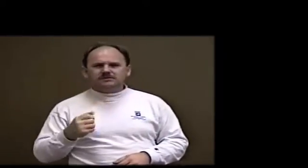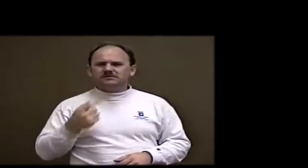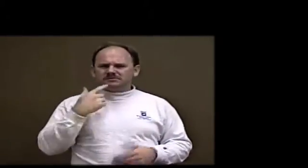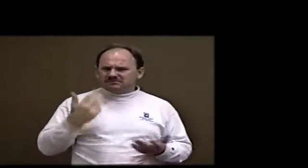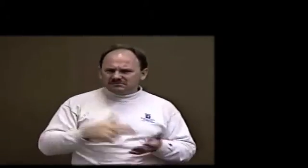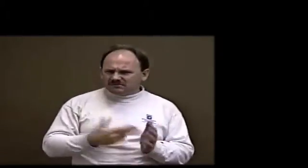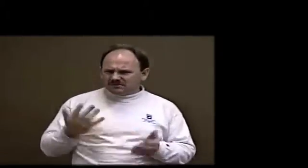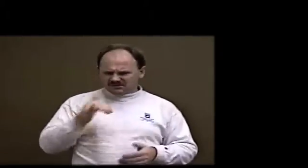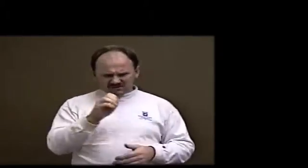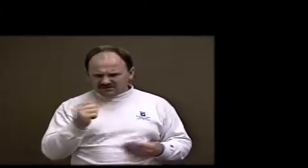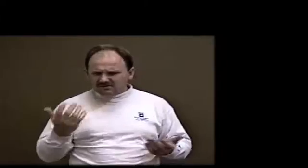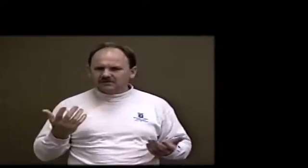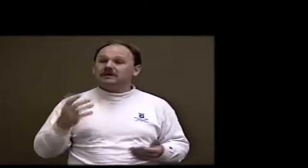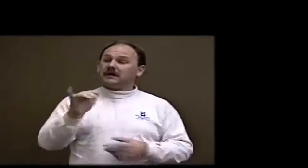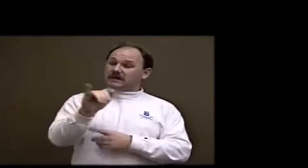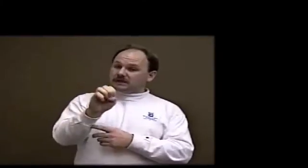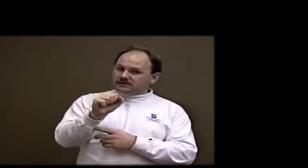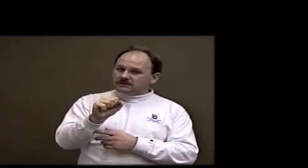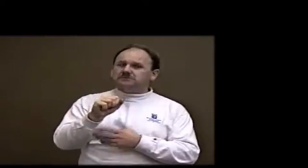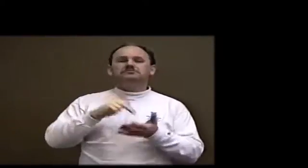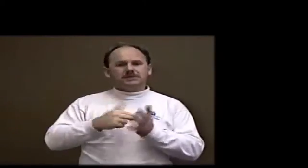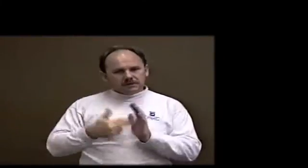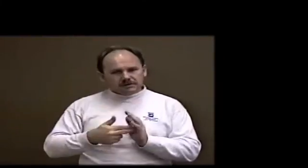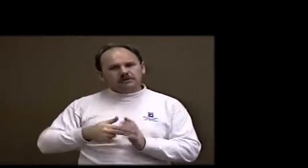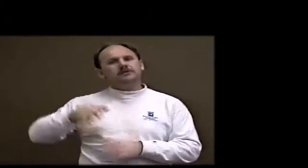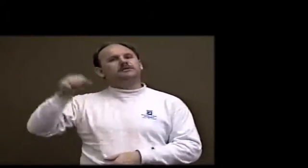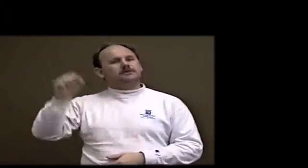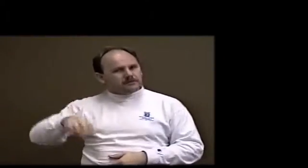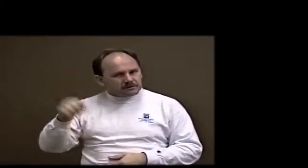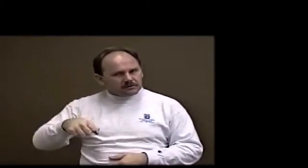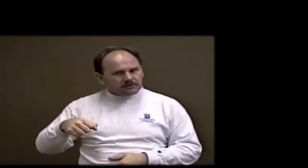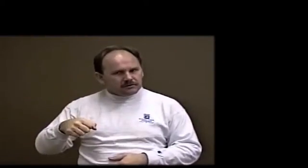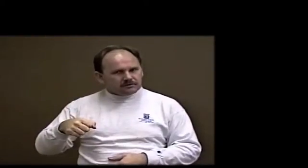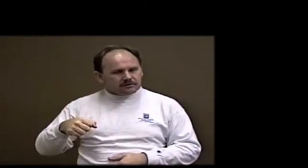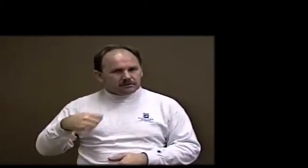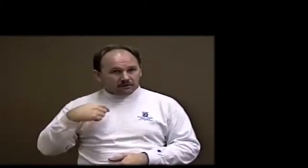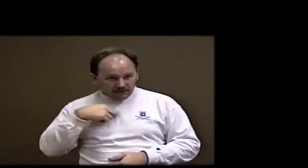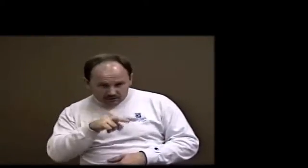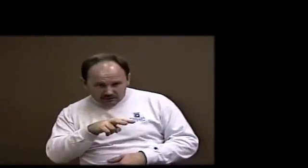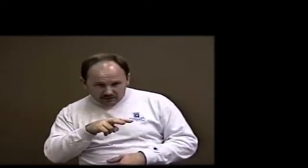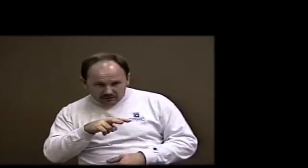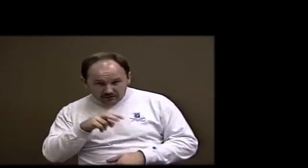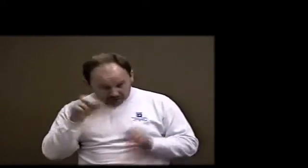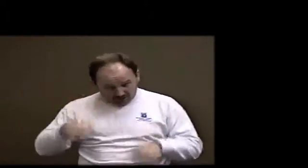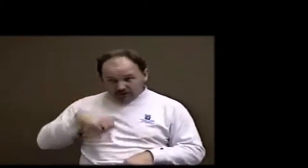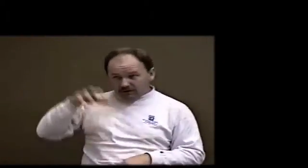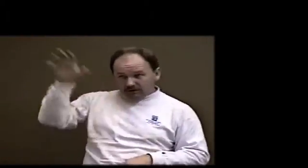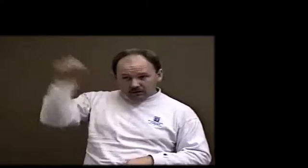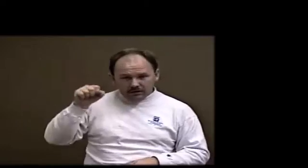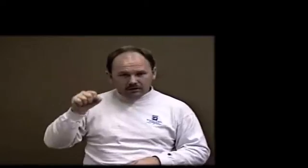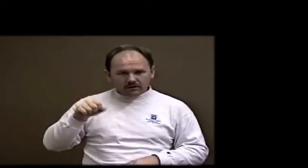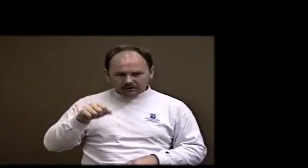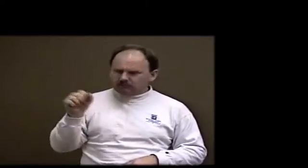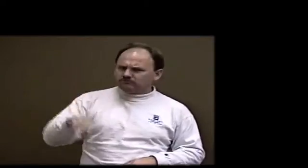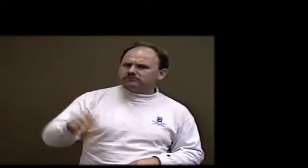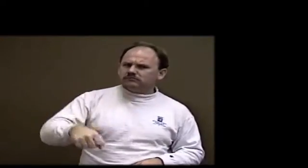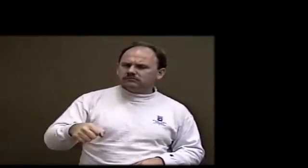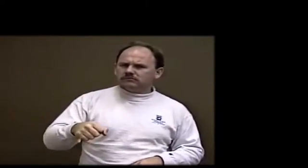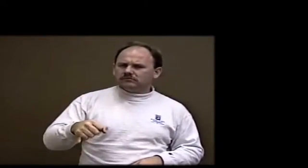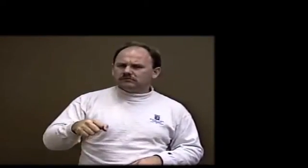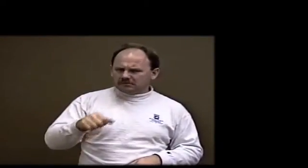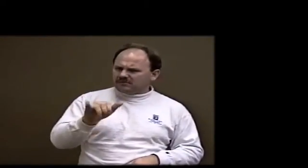What is Y-E-S? I asked her what that meant. Y-E-S, what does that mean? That's when she explained that the letters Y-E-S